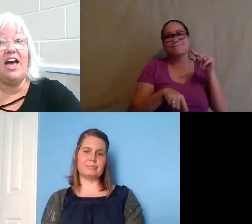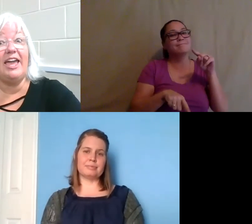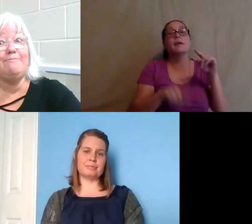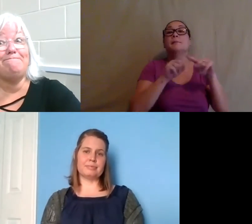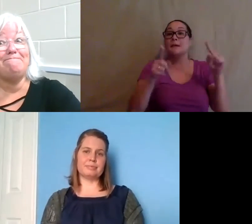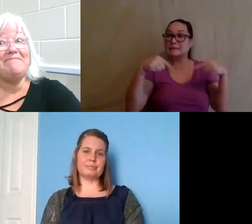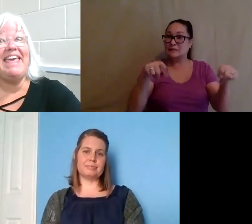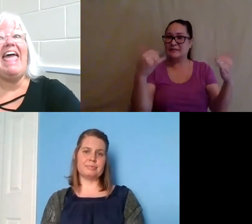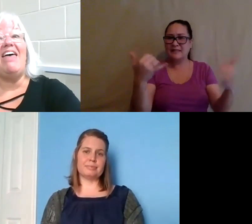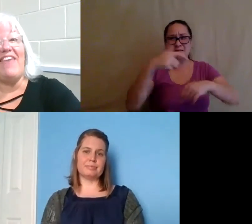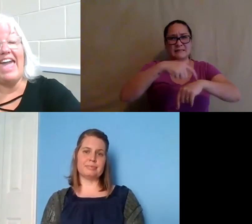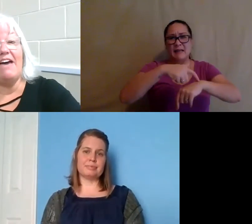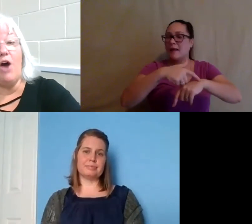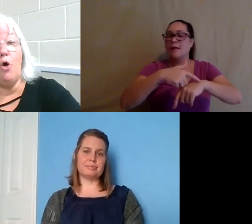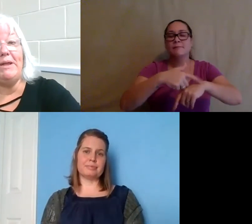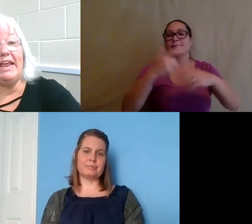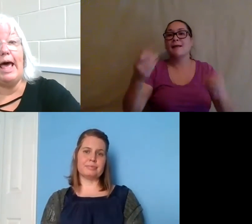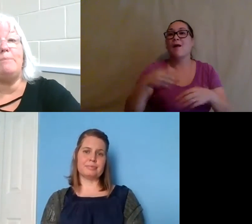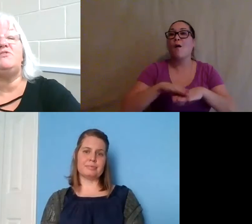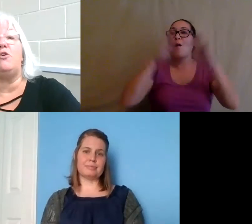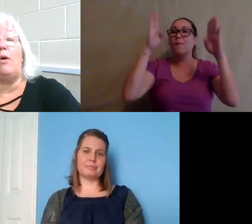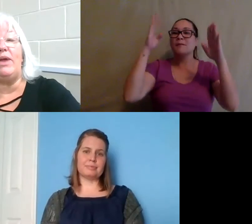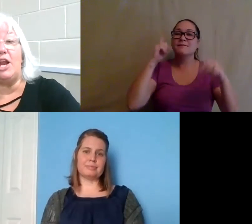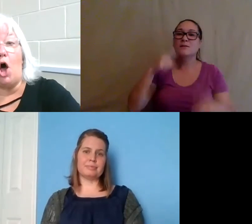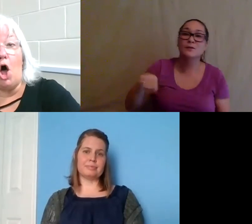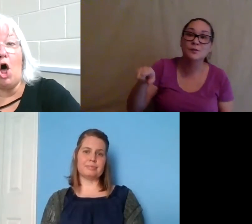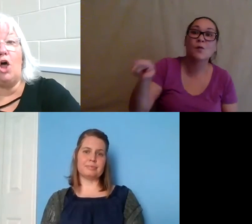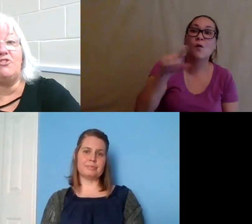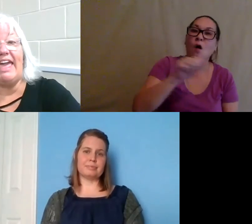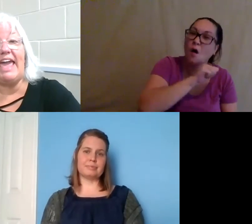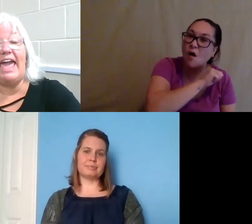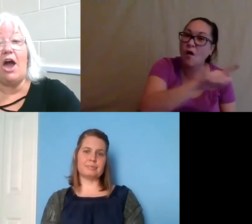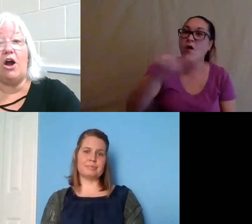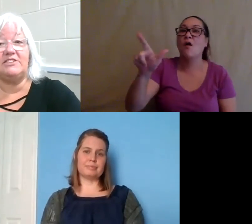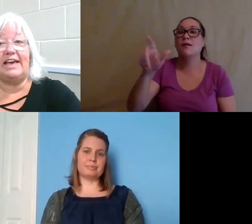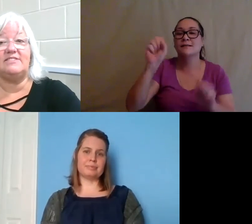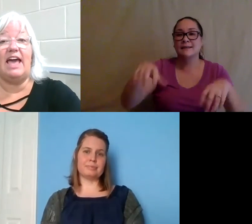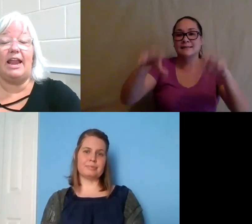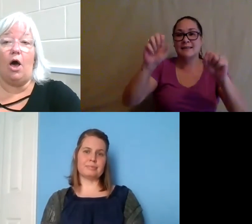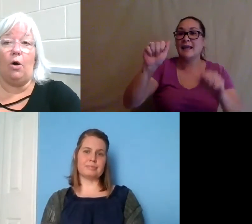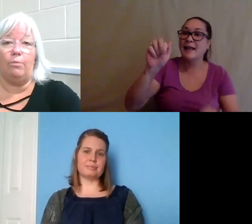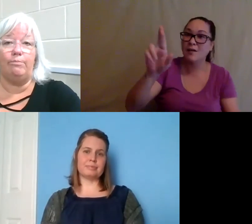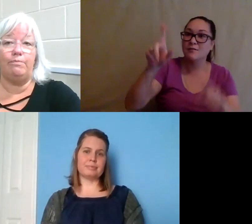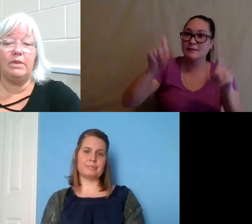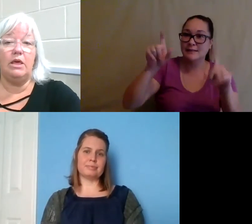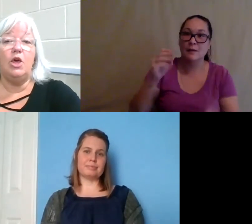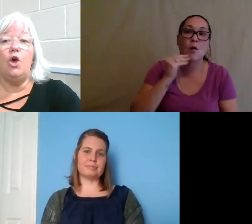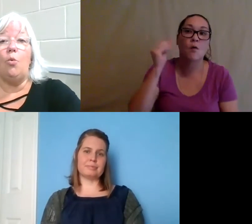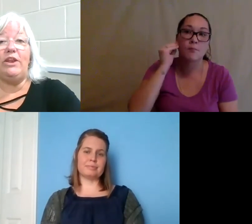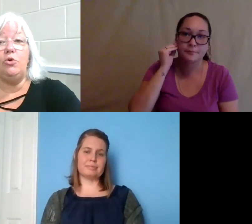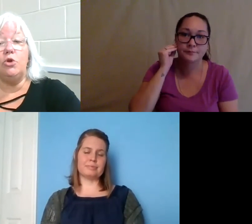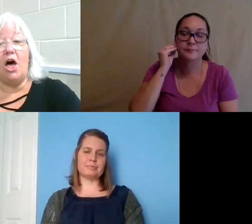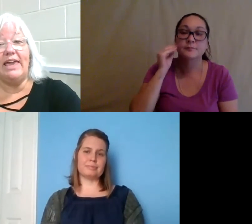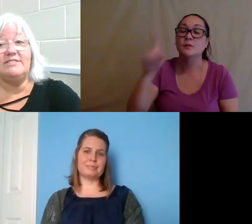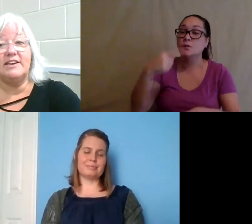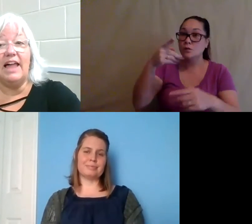this time, they have opened it up so that we can all take AR tests at home.